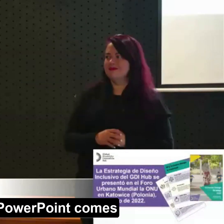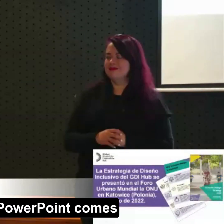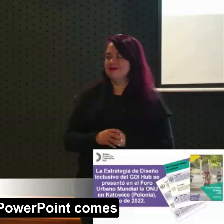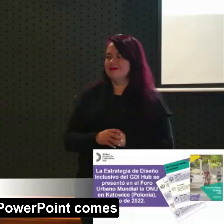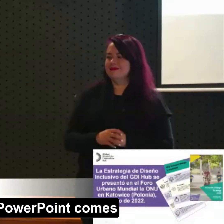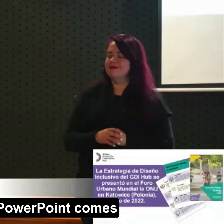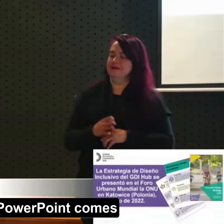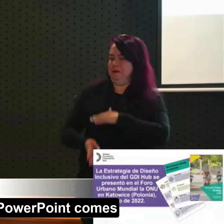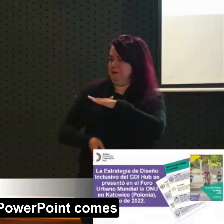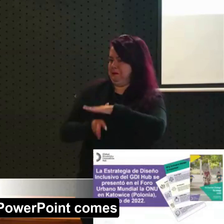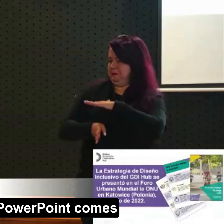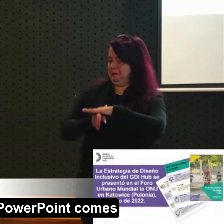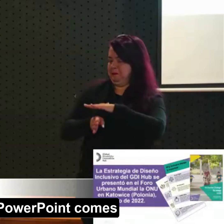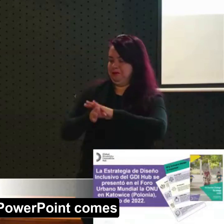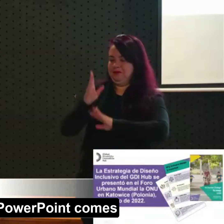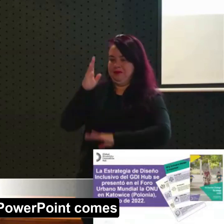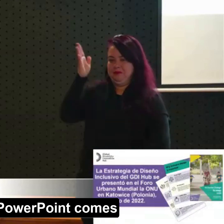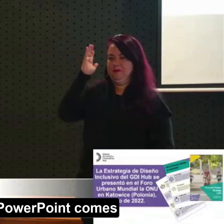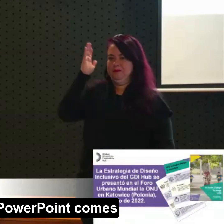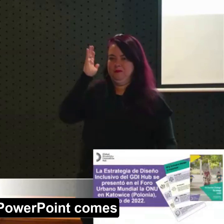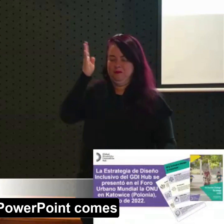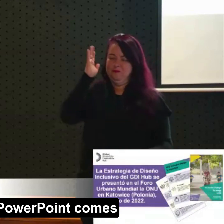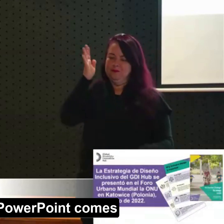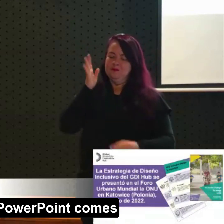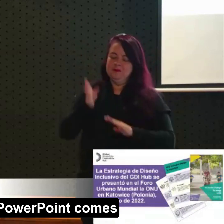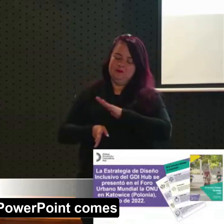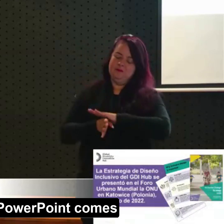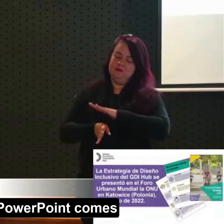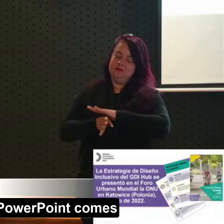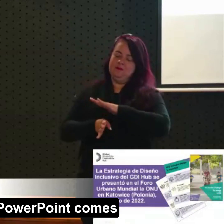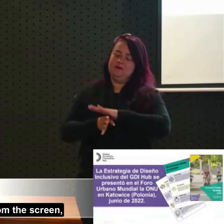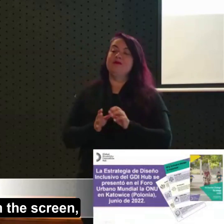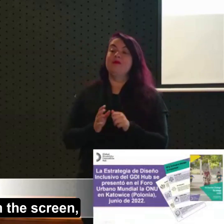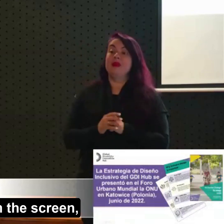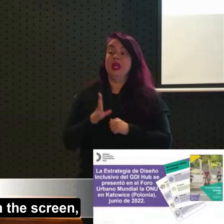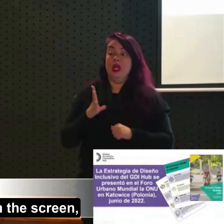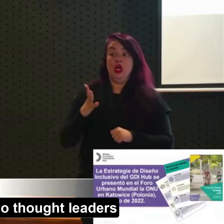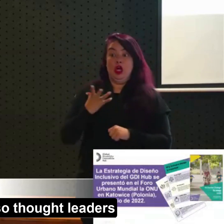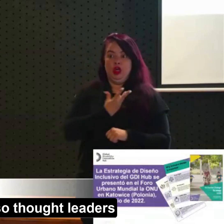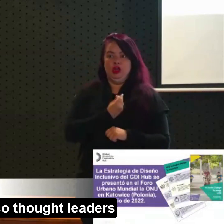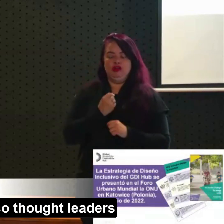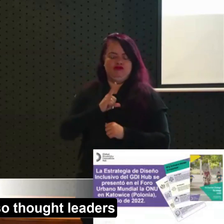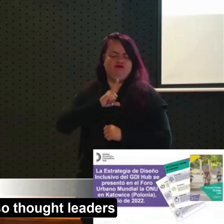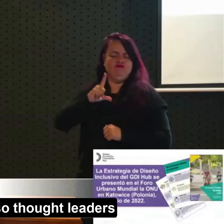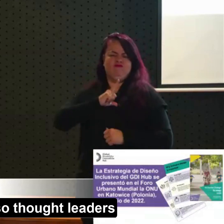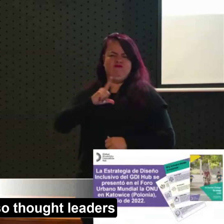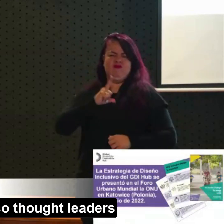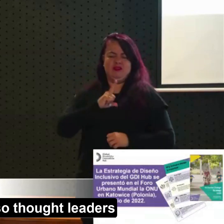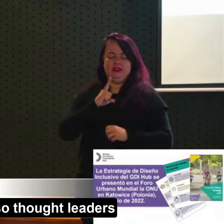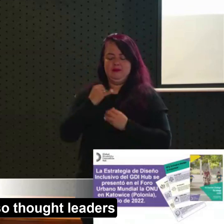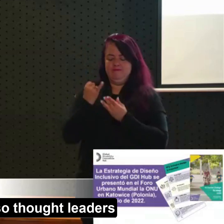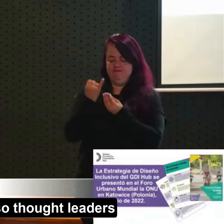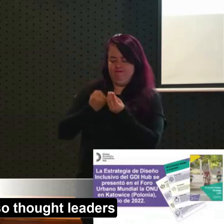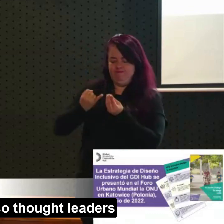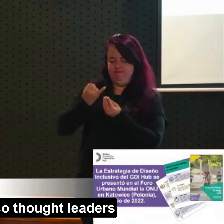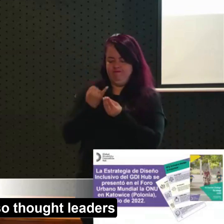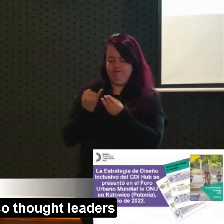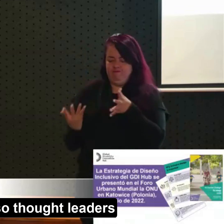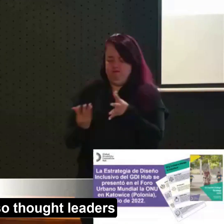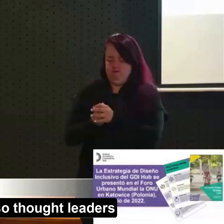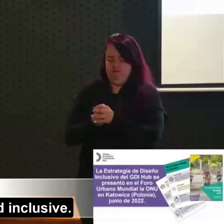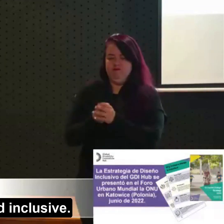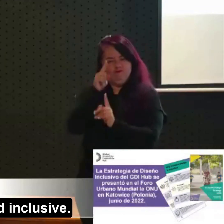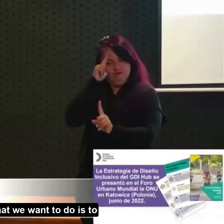Anyway, while the PowerPoint comes on the screen, we are also